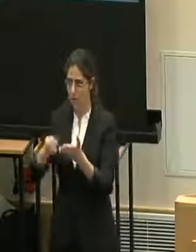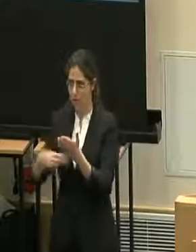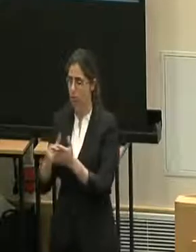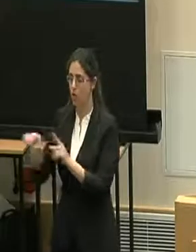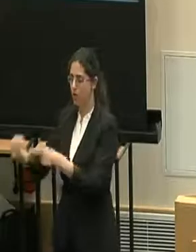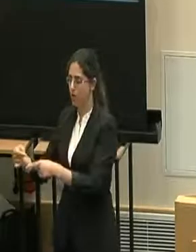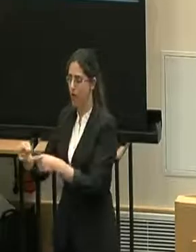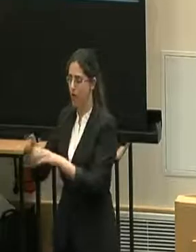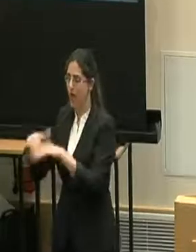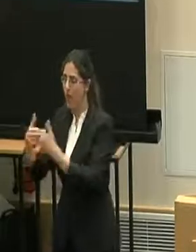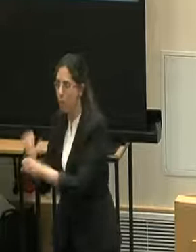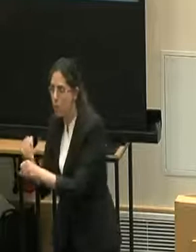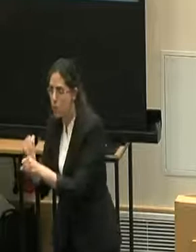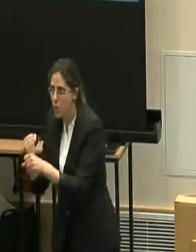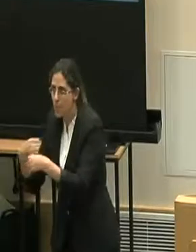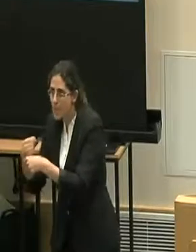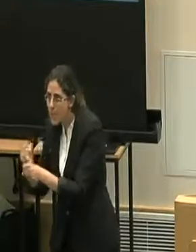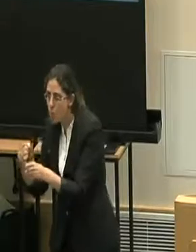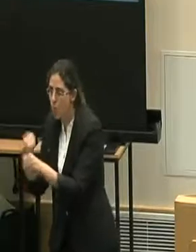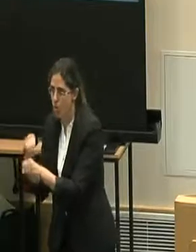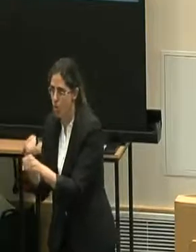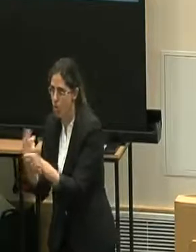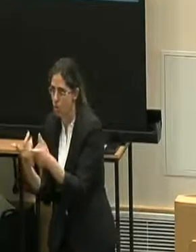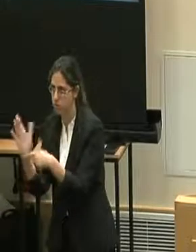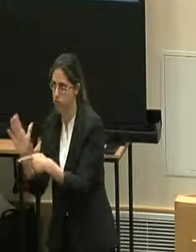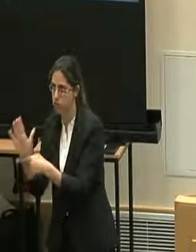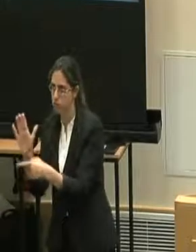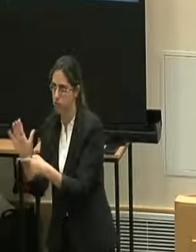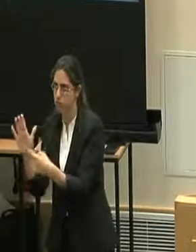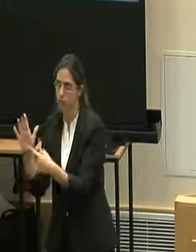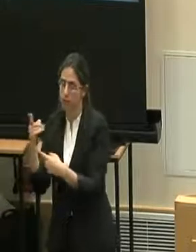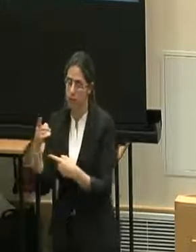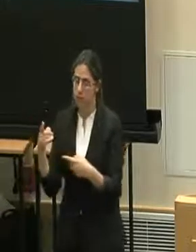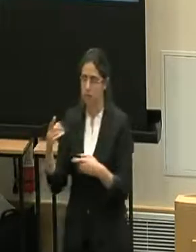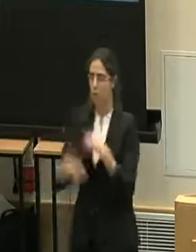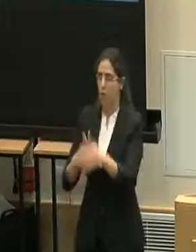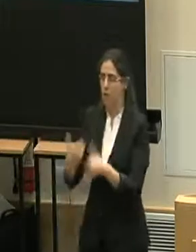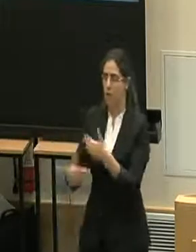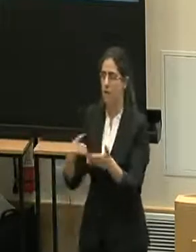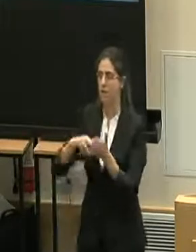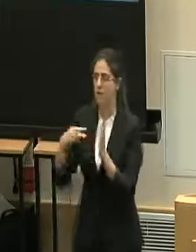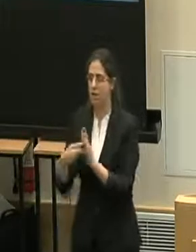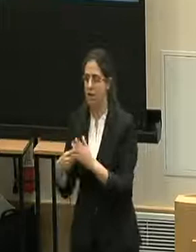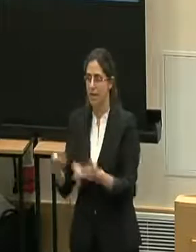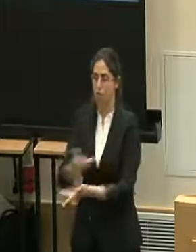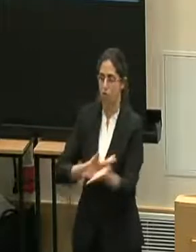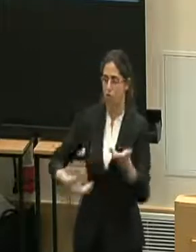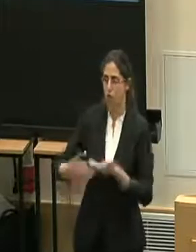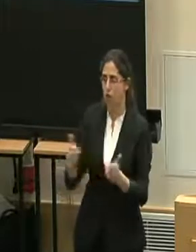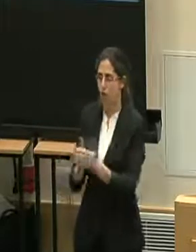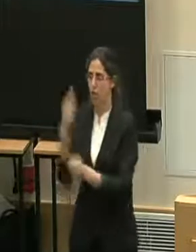work. Making it work is a process of negotiation and compromise. And it's going to